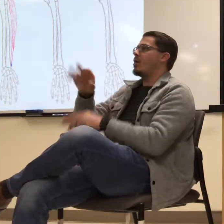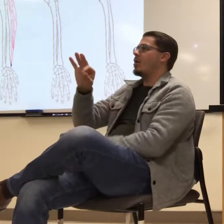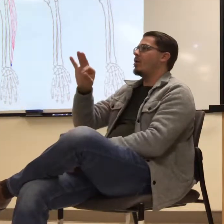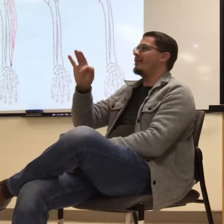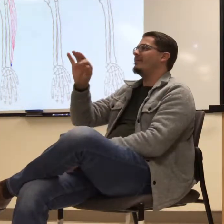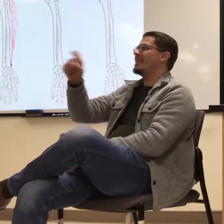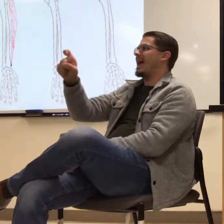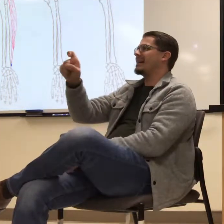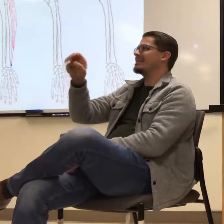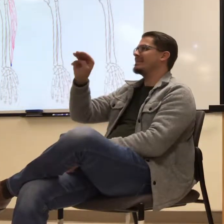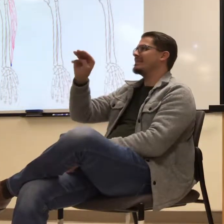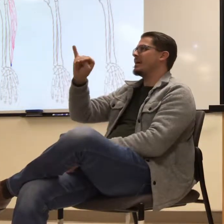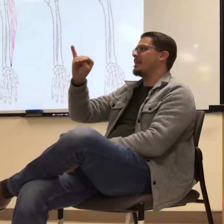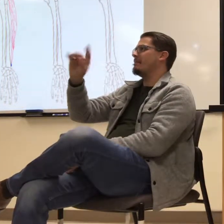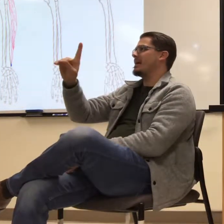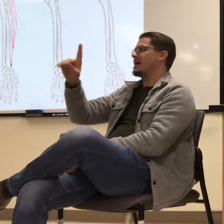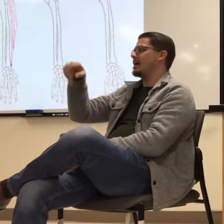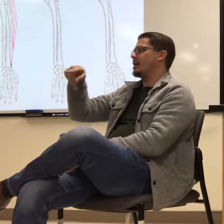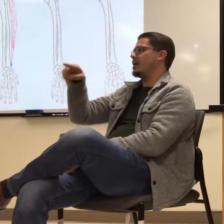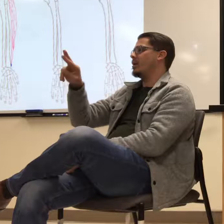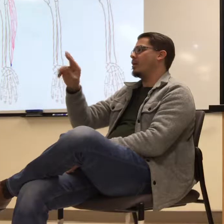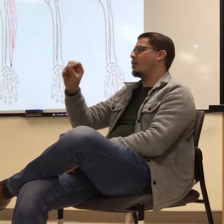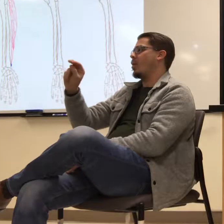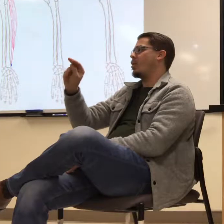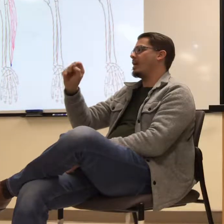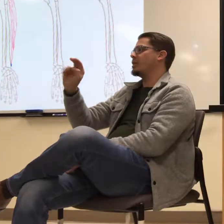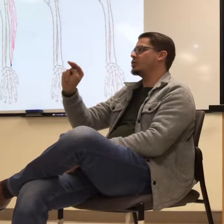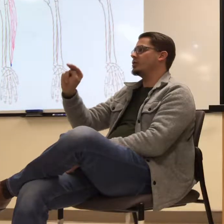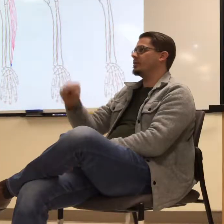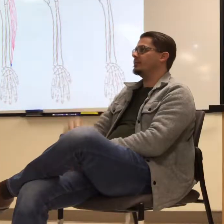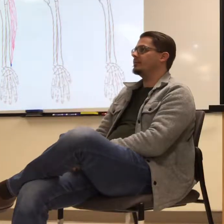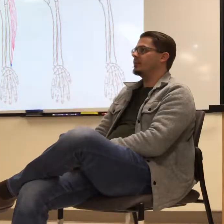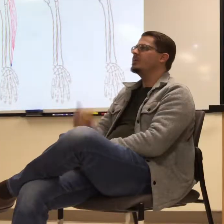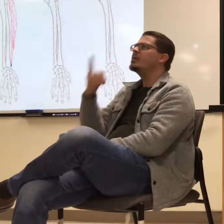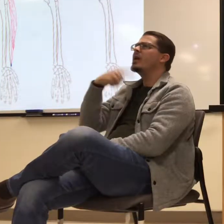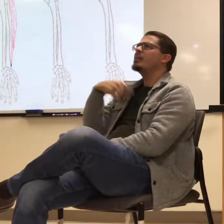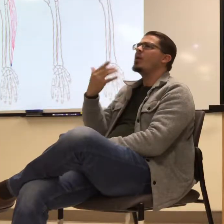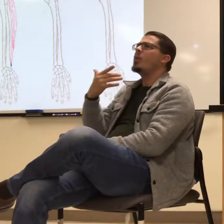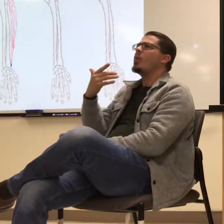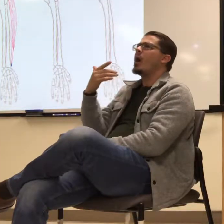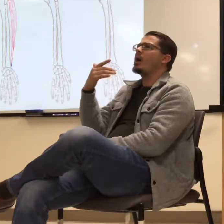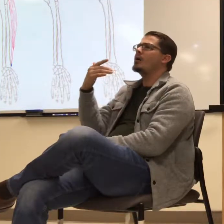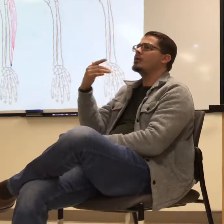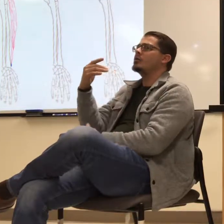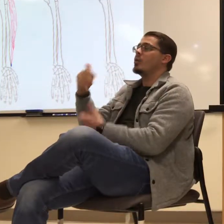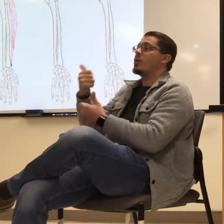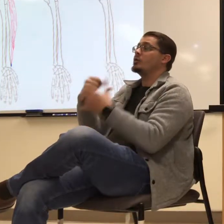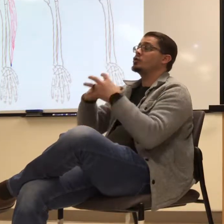Let me rewrite that. Flex what? You tell me. What's the joint that's flexing?